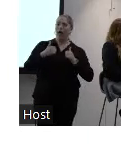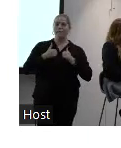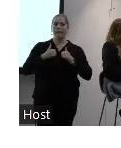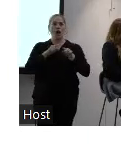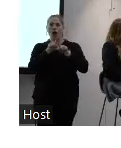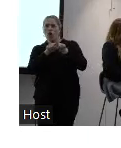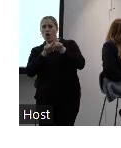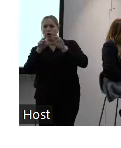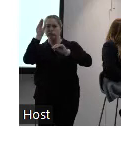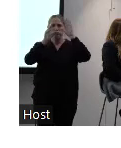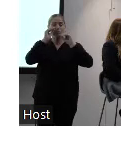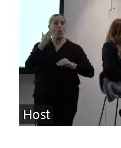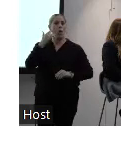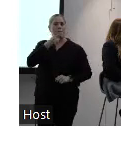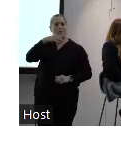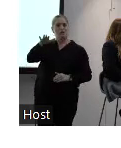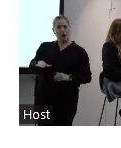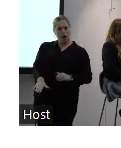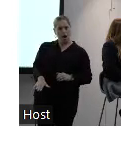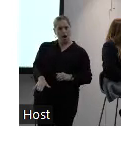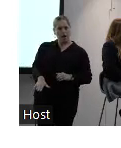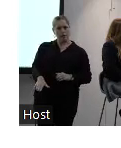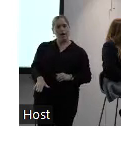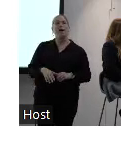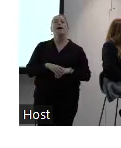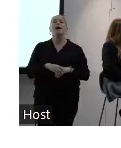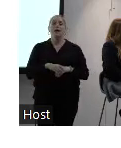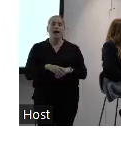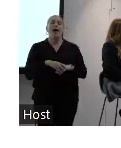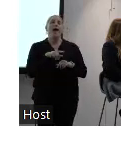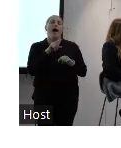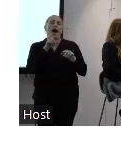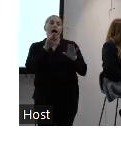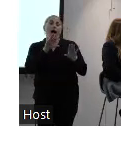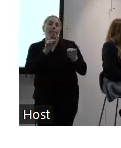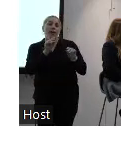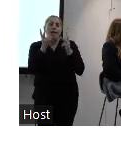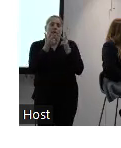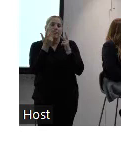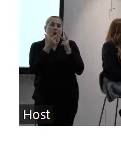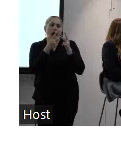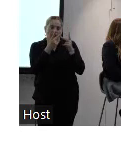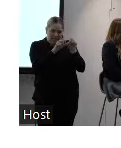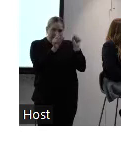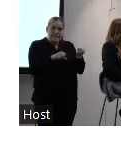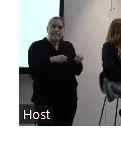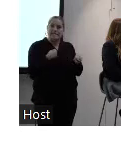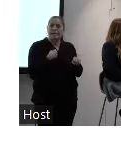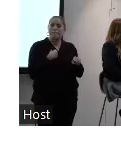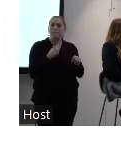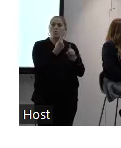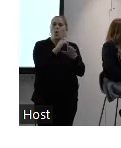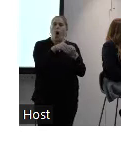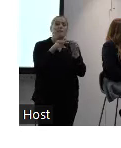early childhood. And the microglia are kind of like the gardeners. They prune these circuits and they help us strengthen